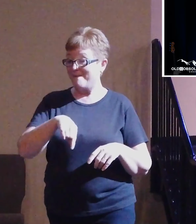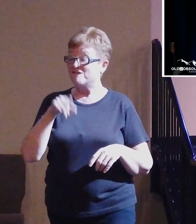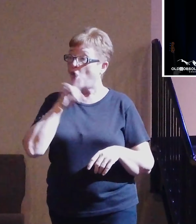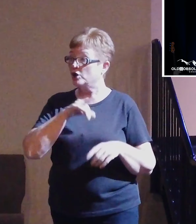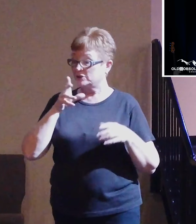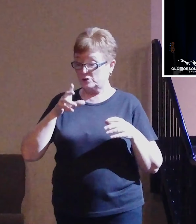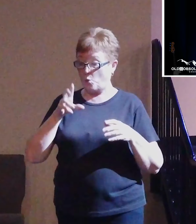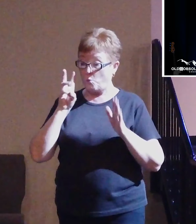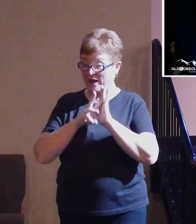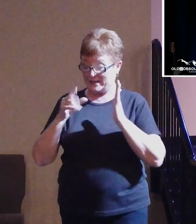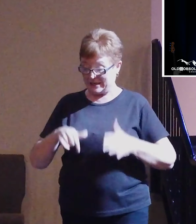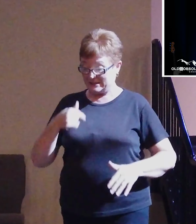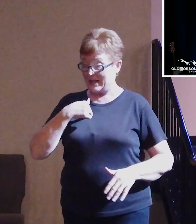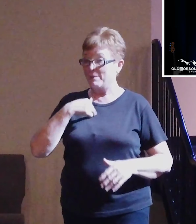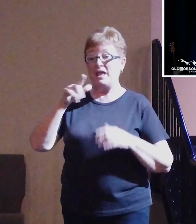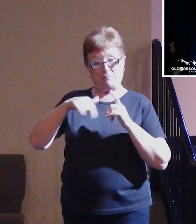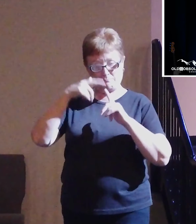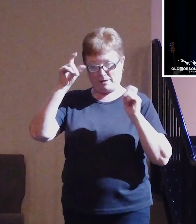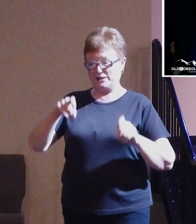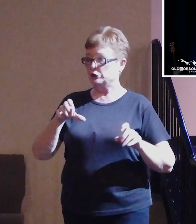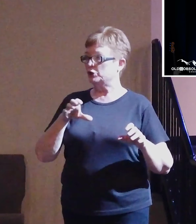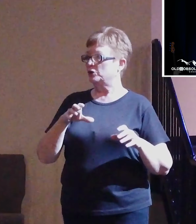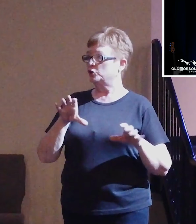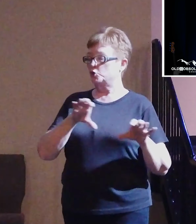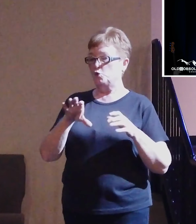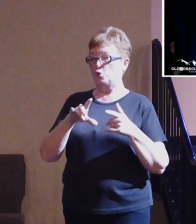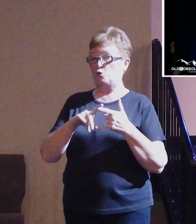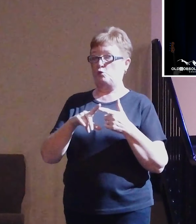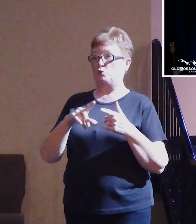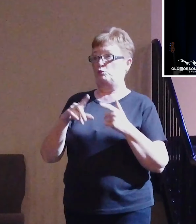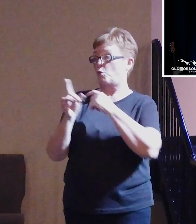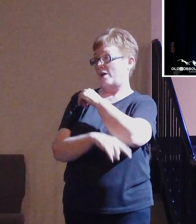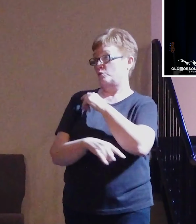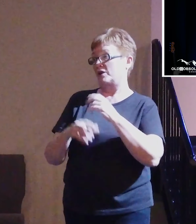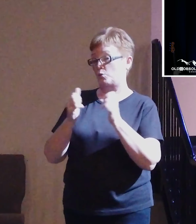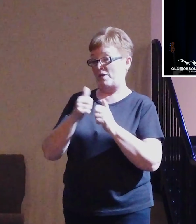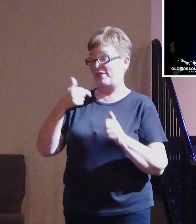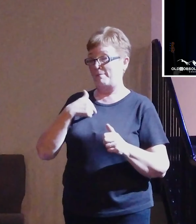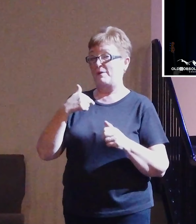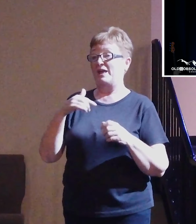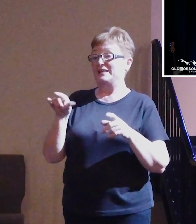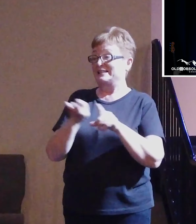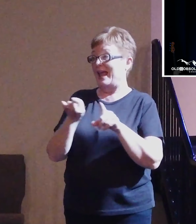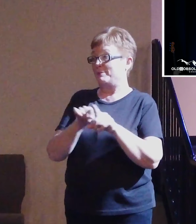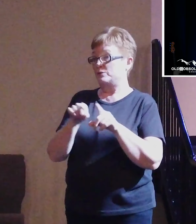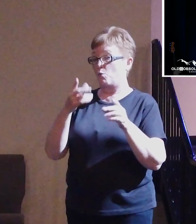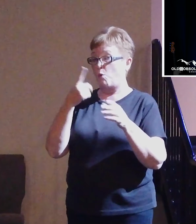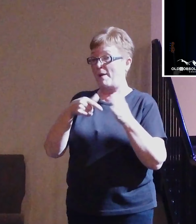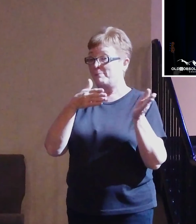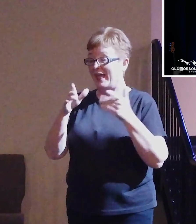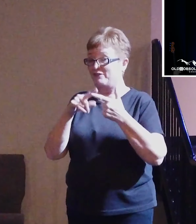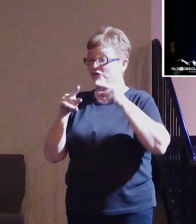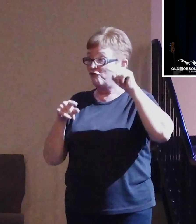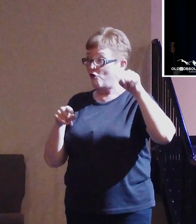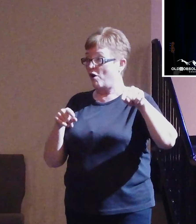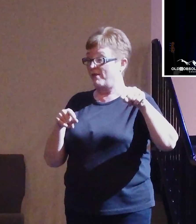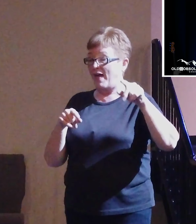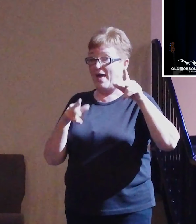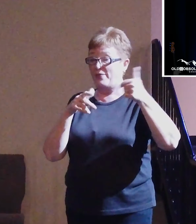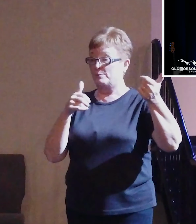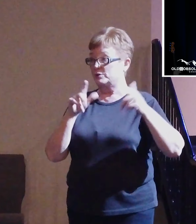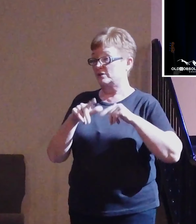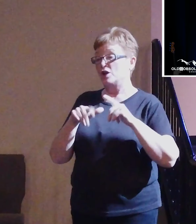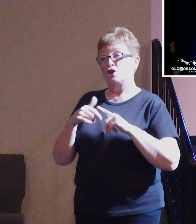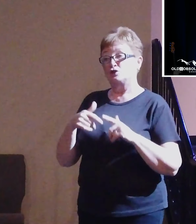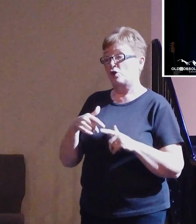So you shall purge evil from your midst and the rest shall hear and fear and